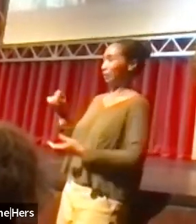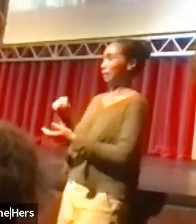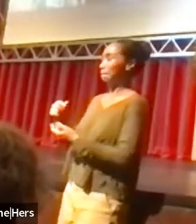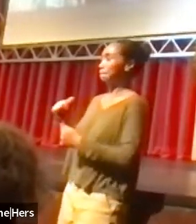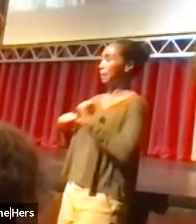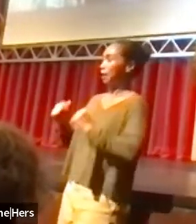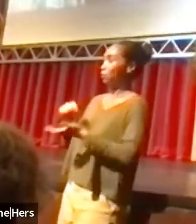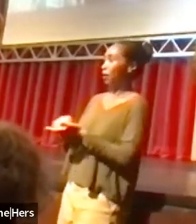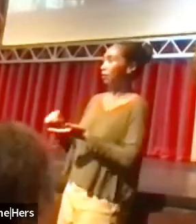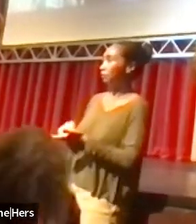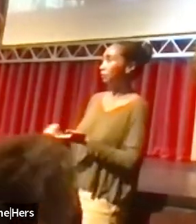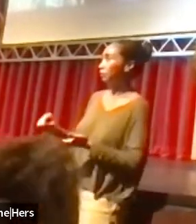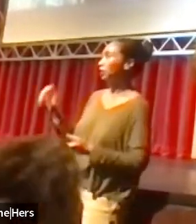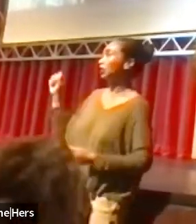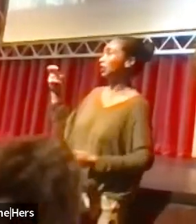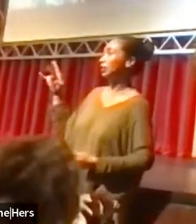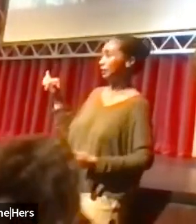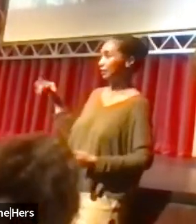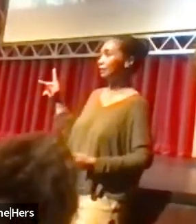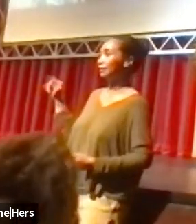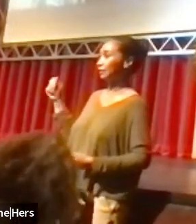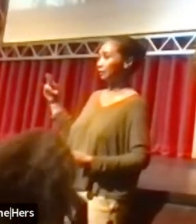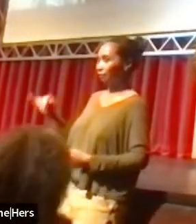playwright Shirley Cousin.